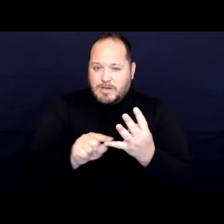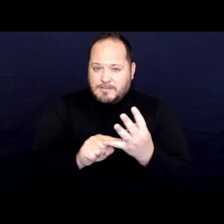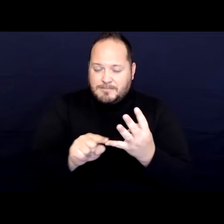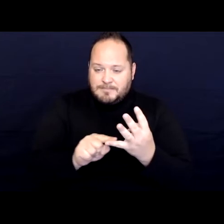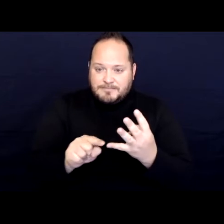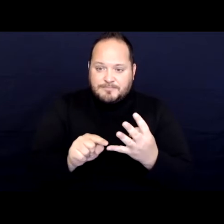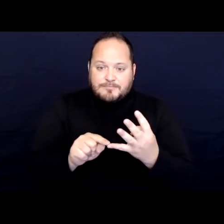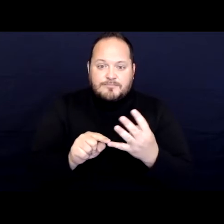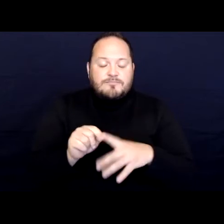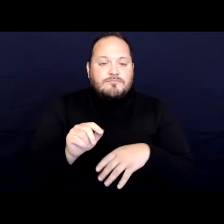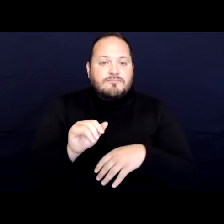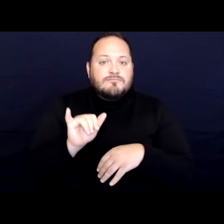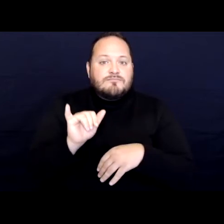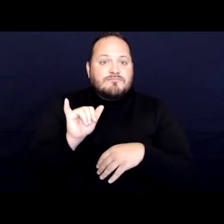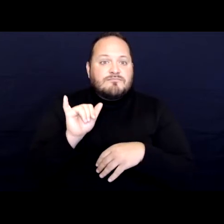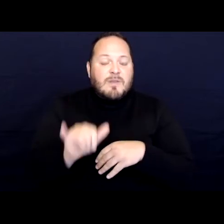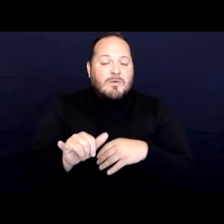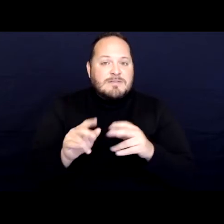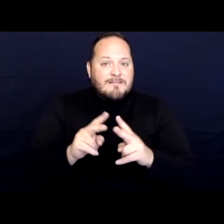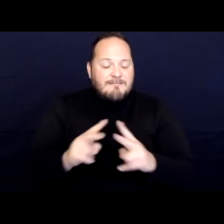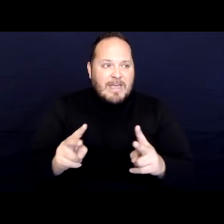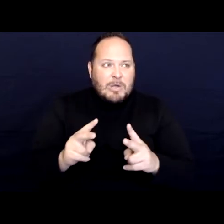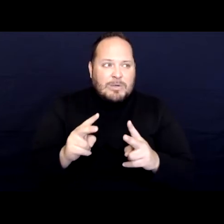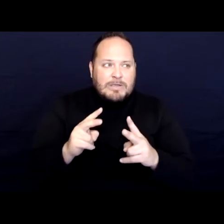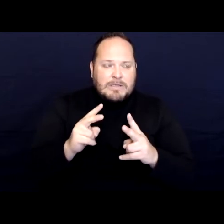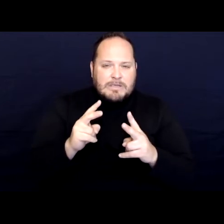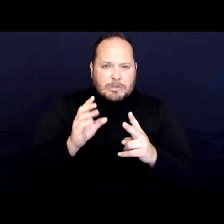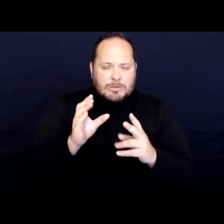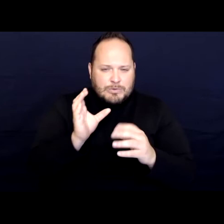And it was a very cryptic and kind of strange